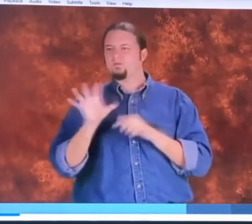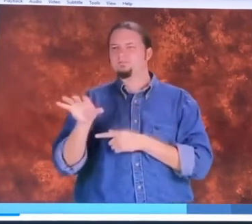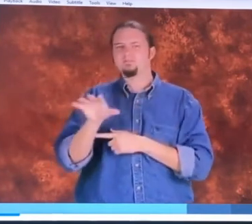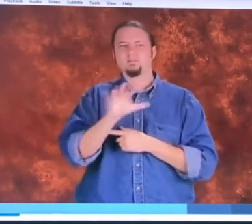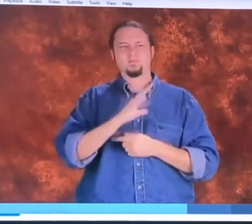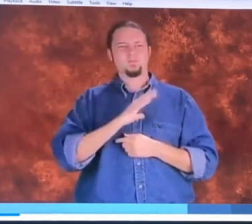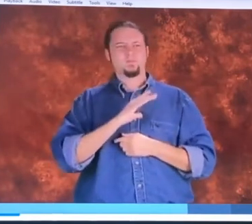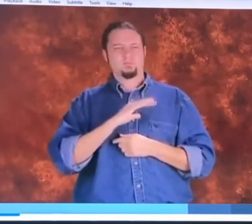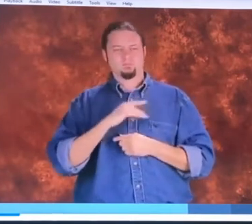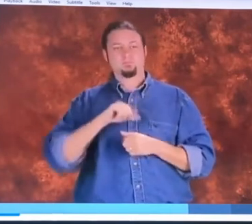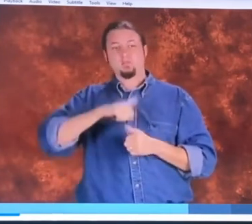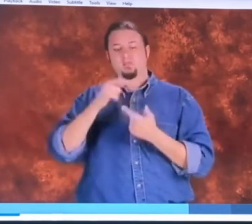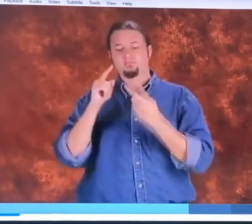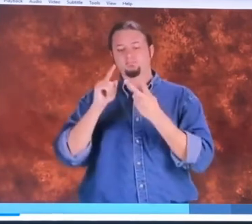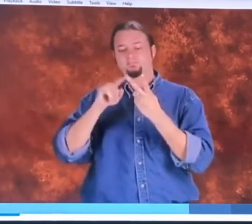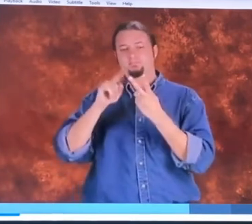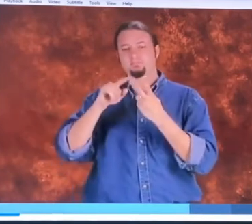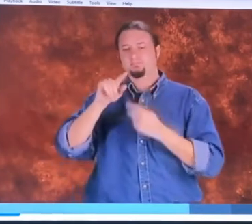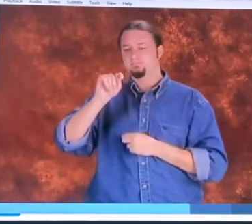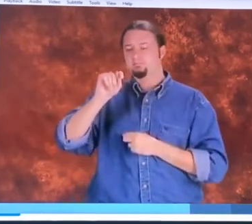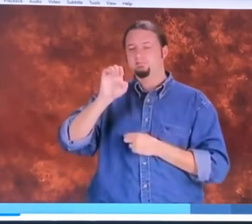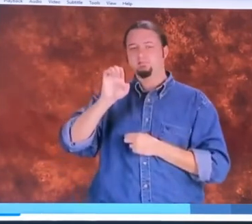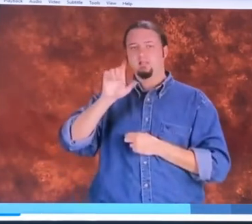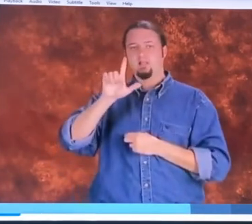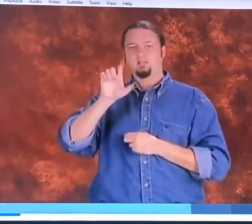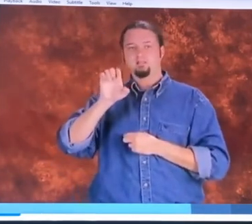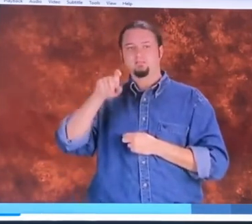angle, so you can see the entire environment around you.